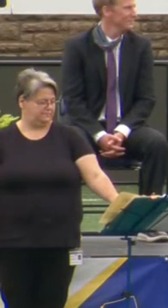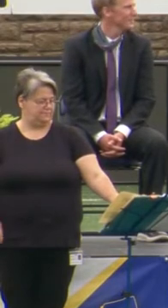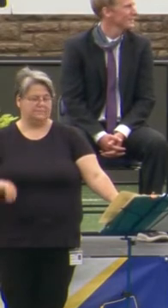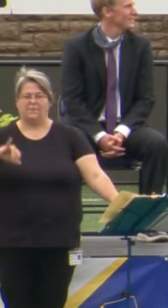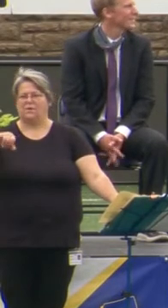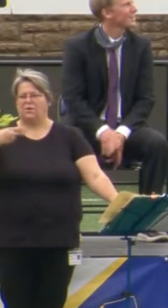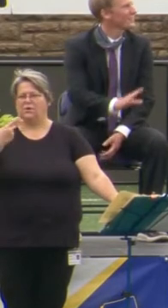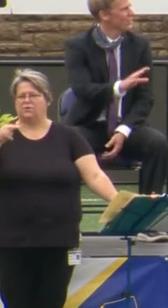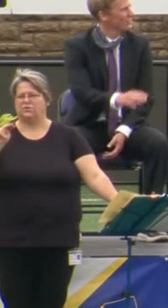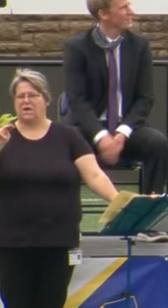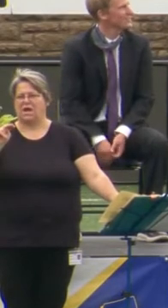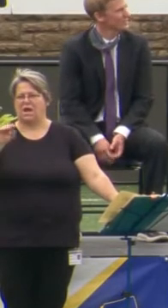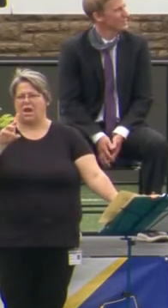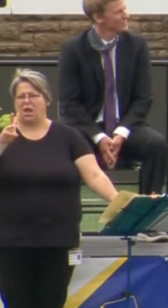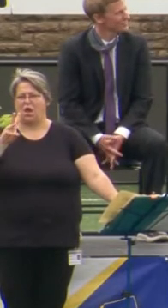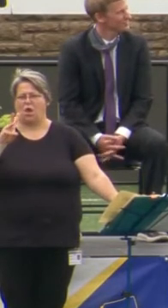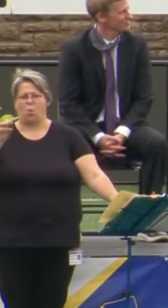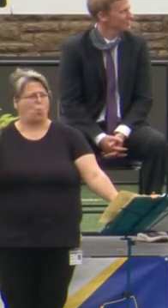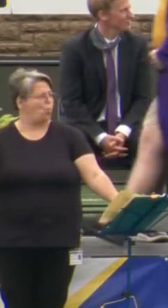John Wood.